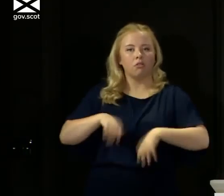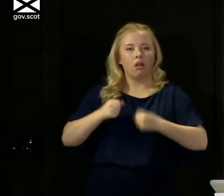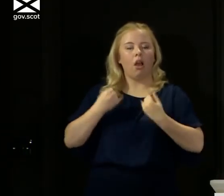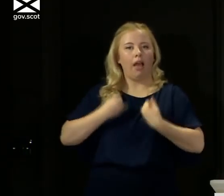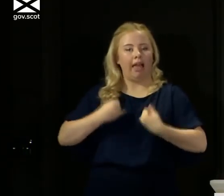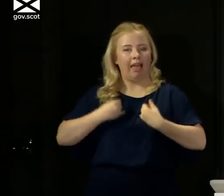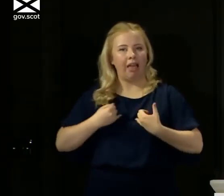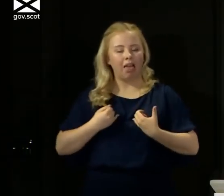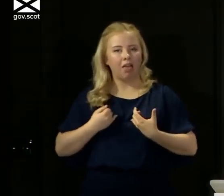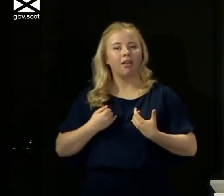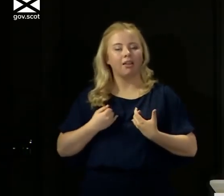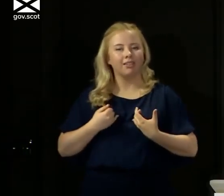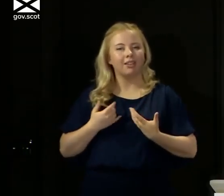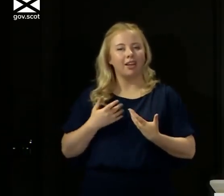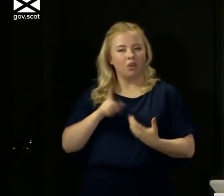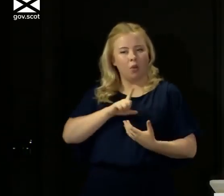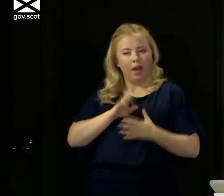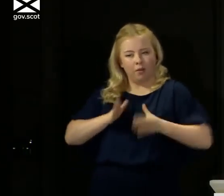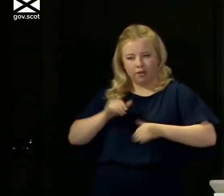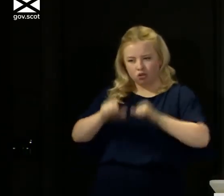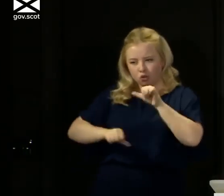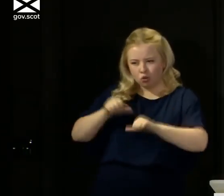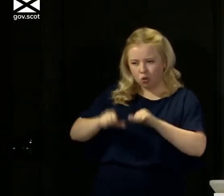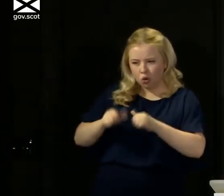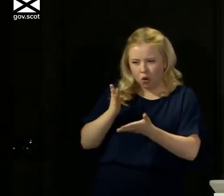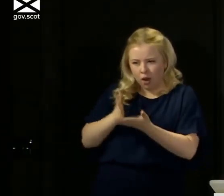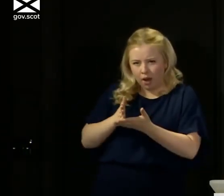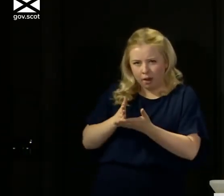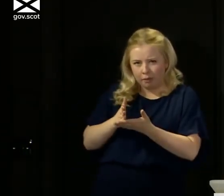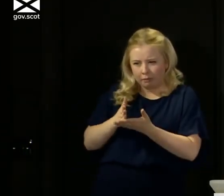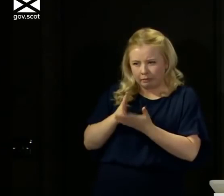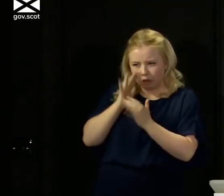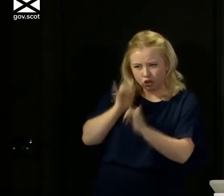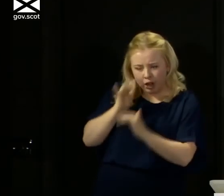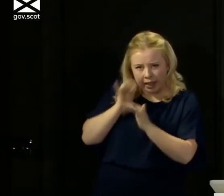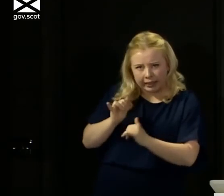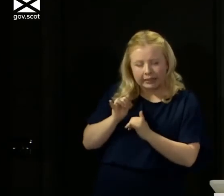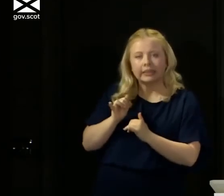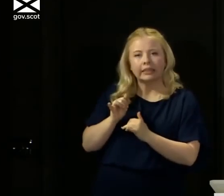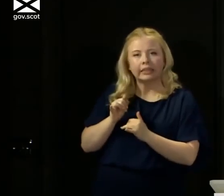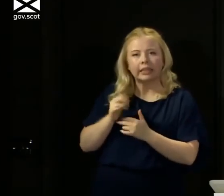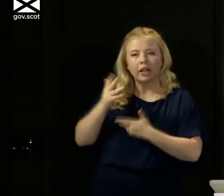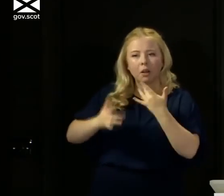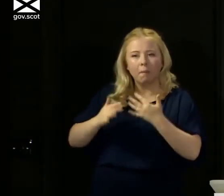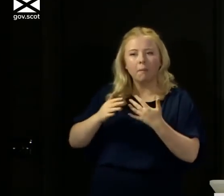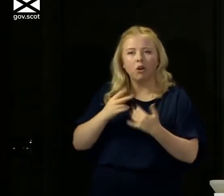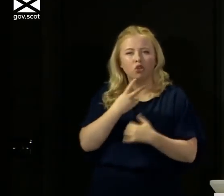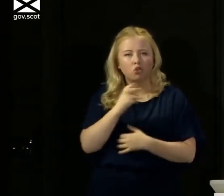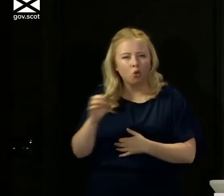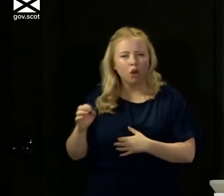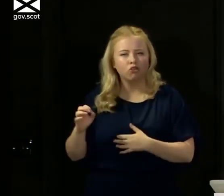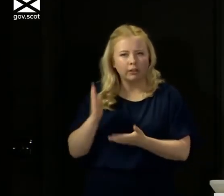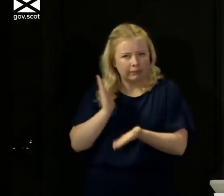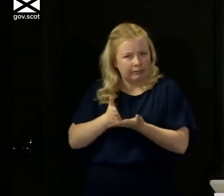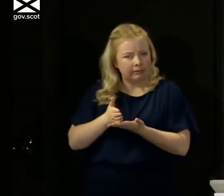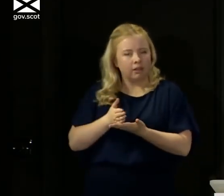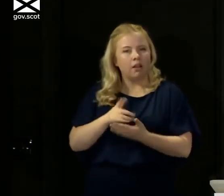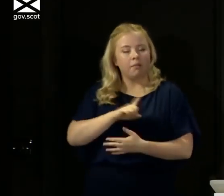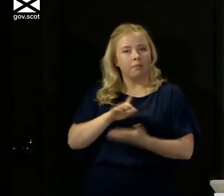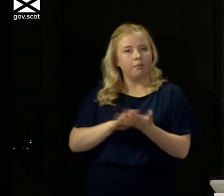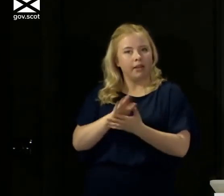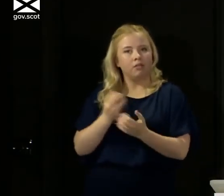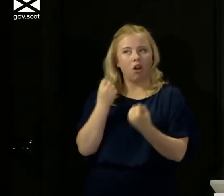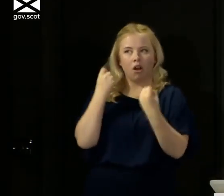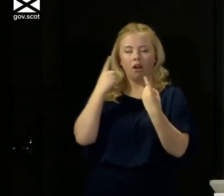of validation of these figures and additional scientific work so that we understand better the extent to